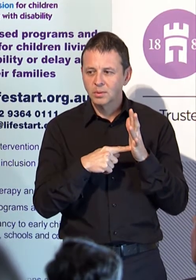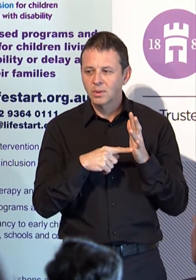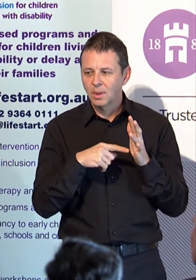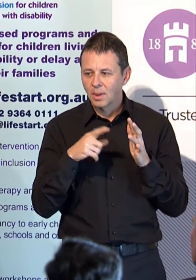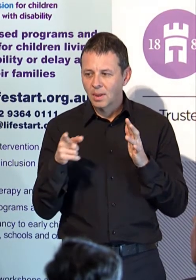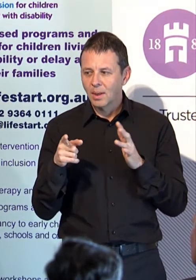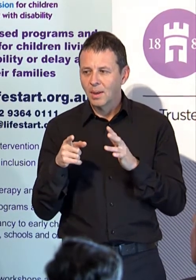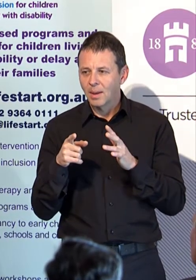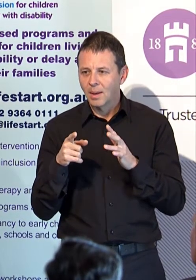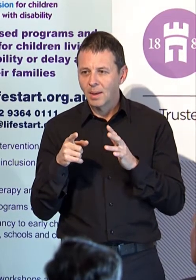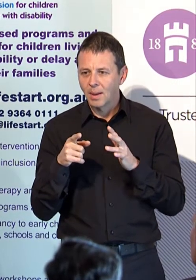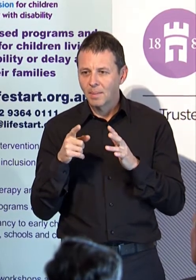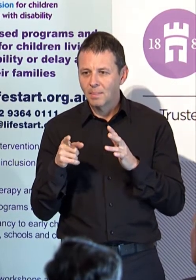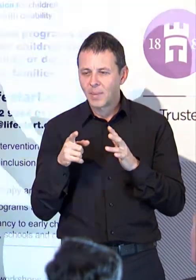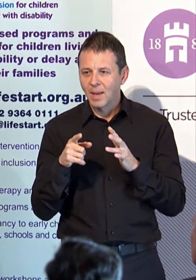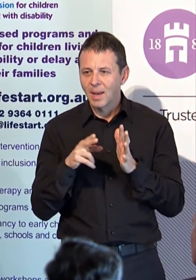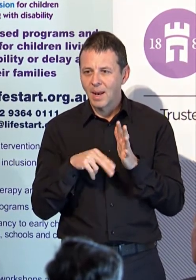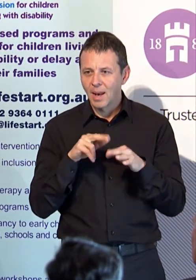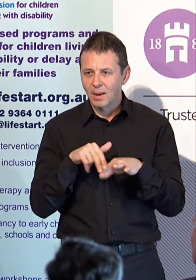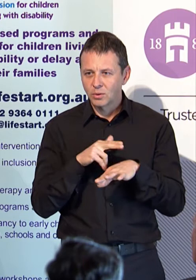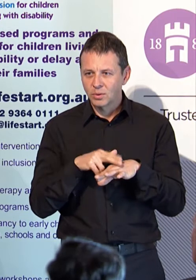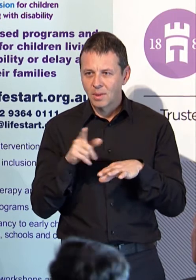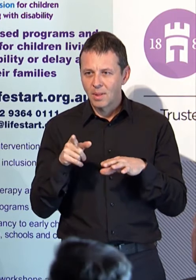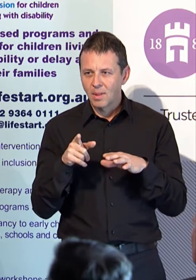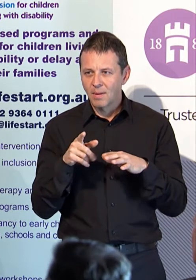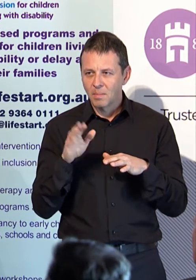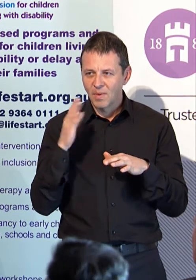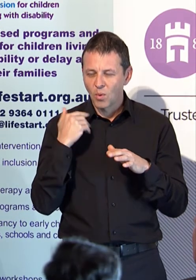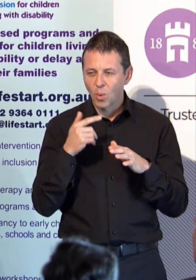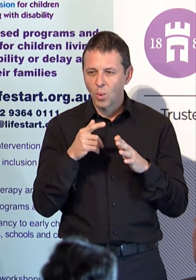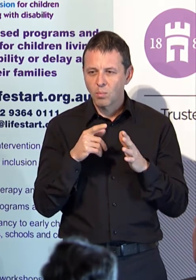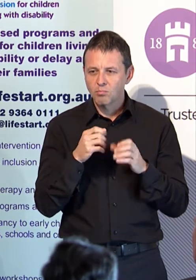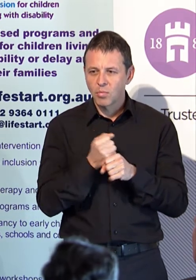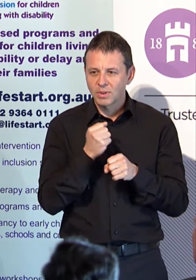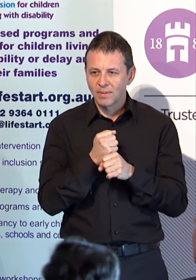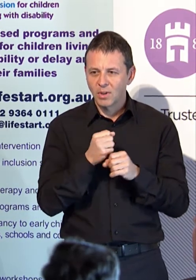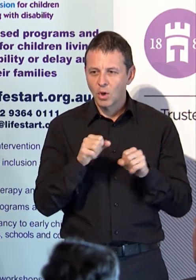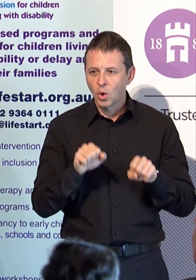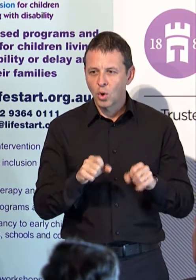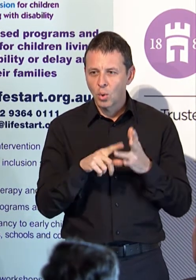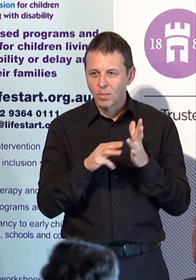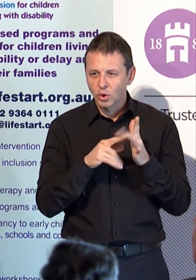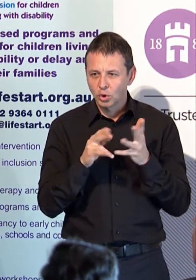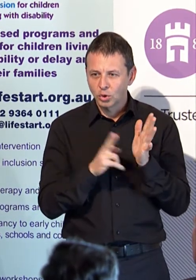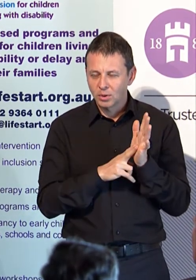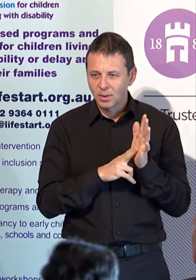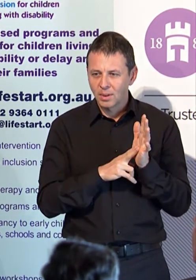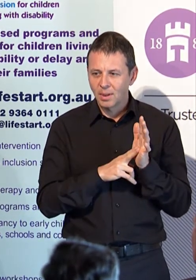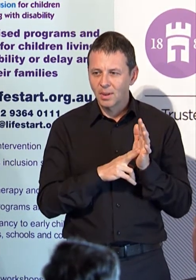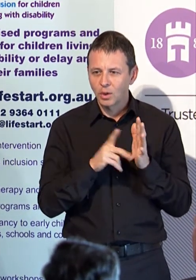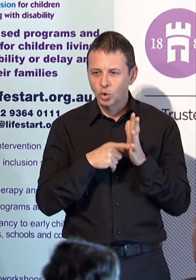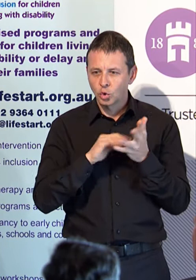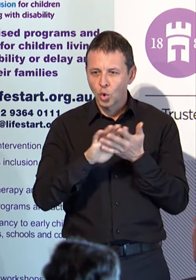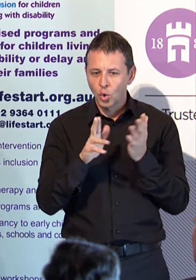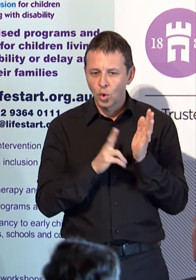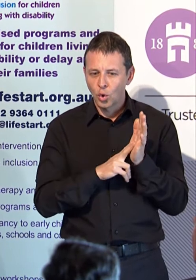Agency, formerly Productivity Commissioner and one of the architects of the NDIS. Prior to that, John